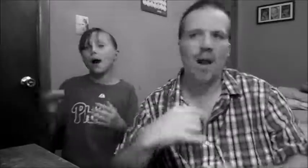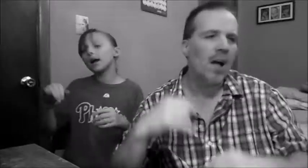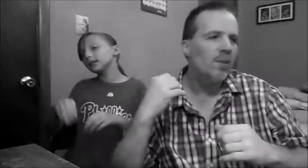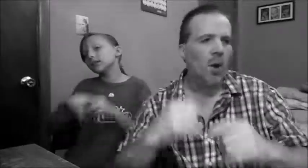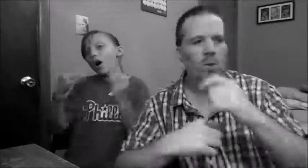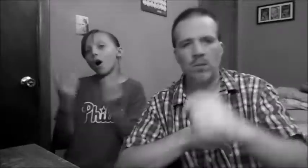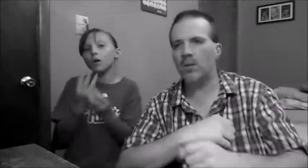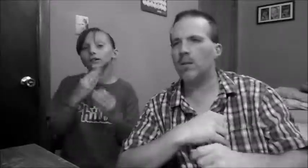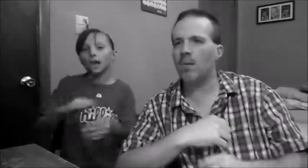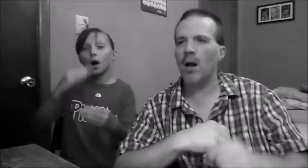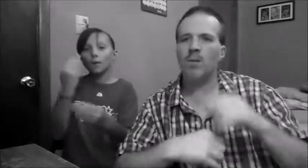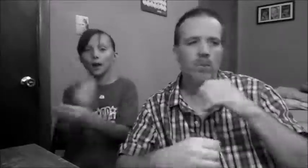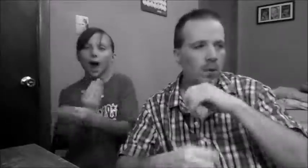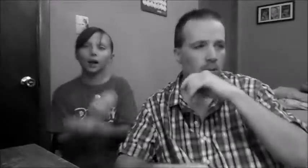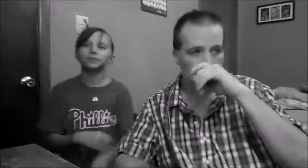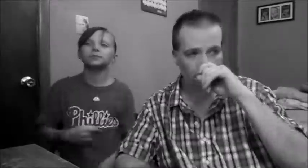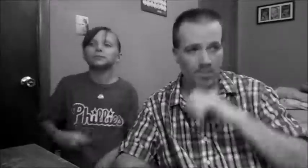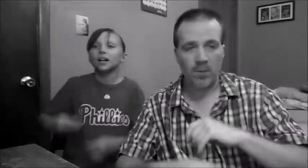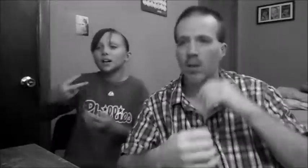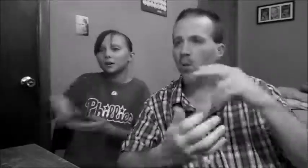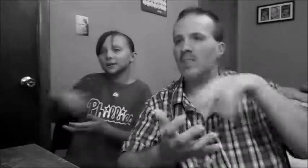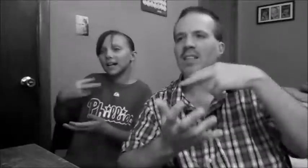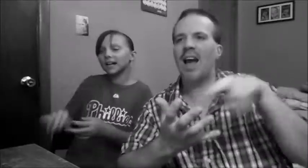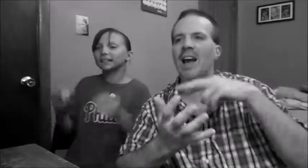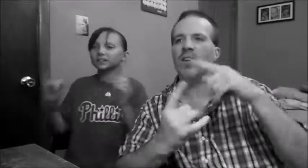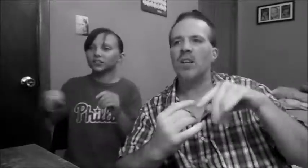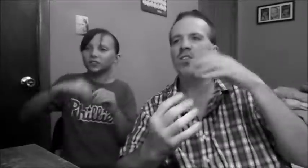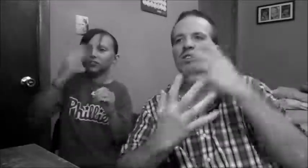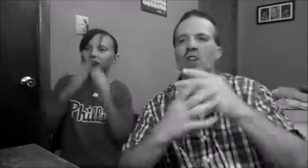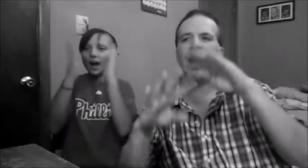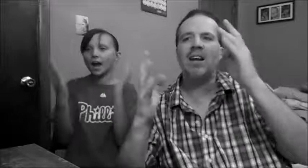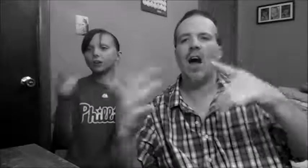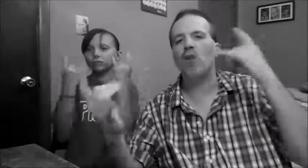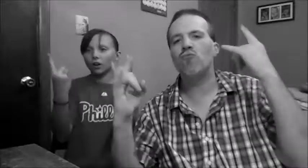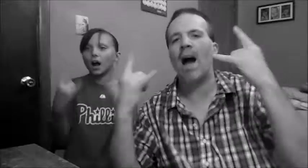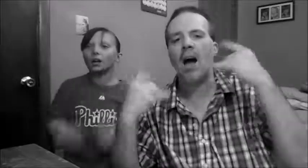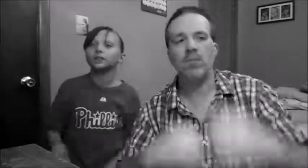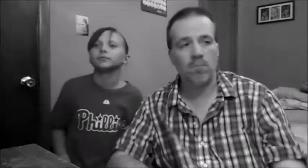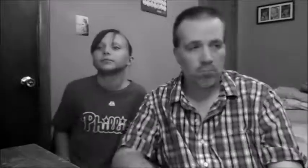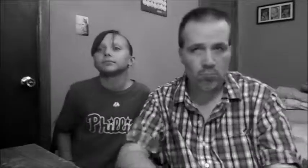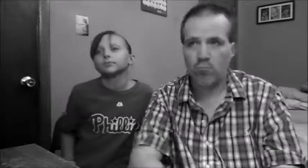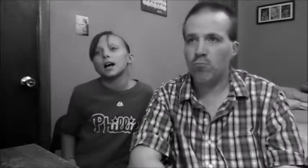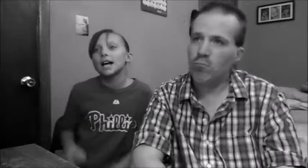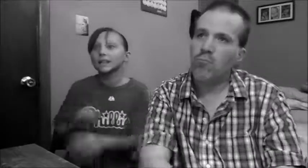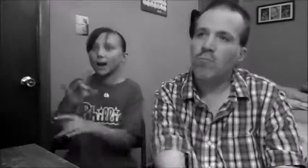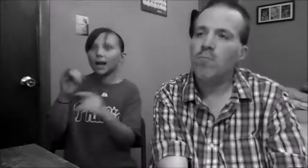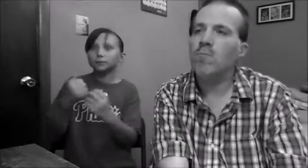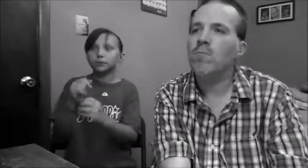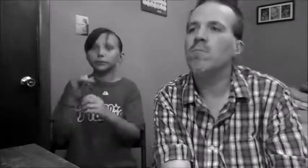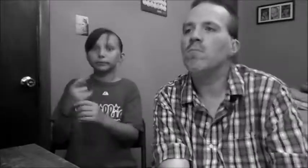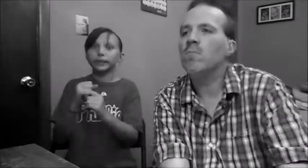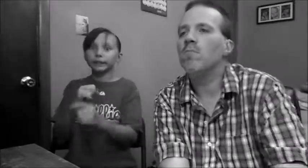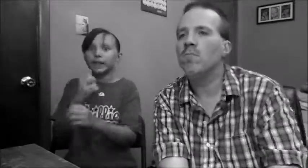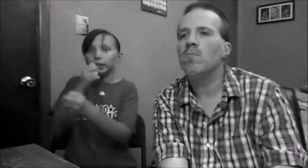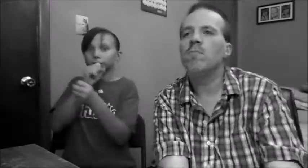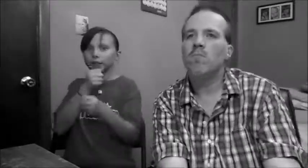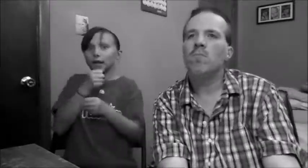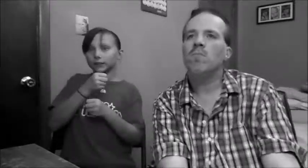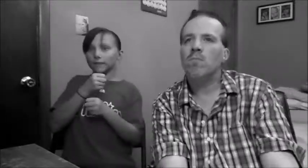Everybody in the old cell block was dancing to the jail out rock. Spider Murphy played his inner